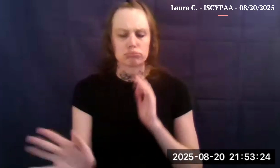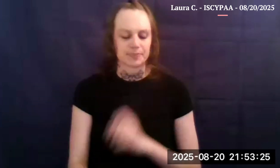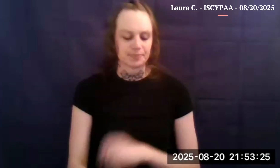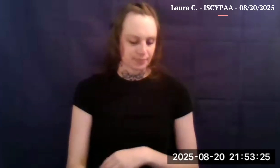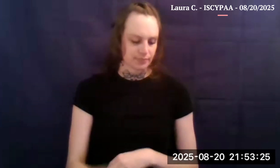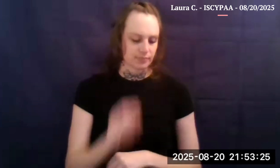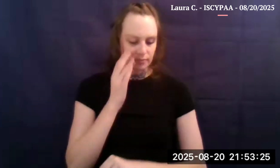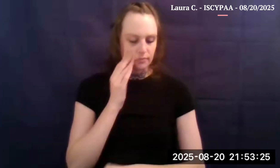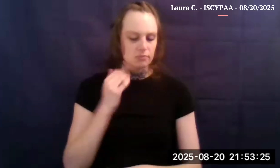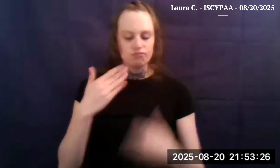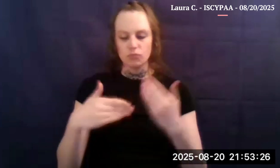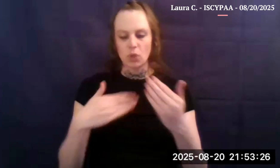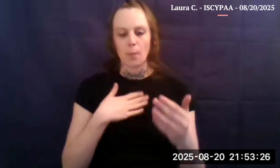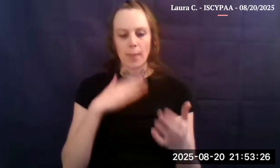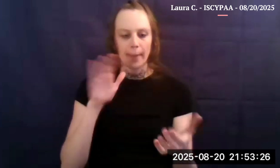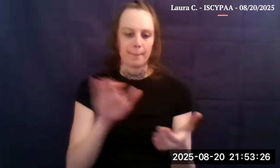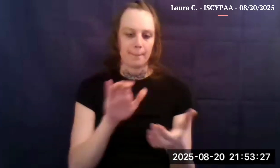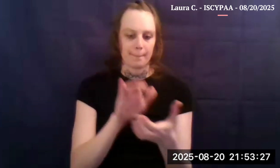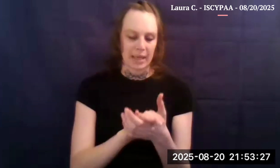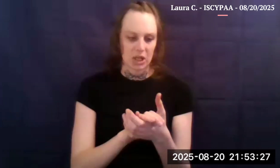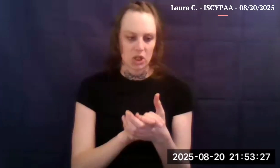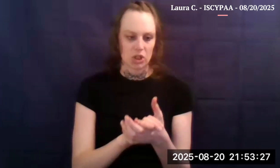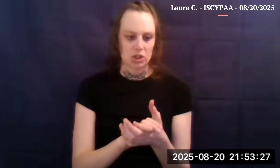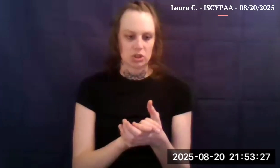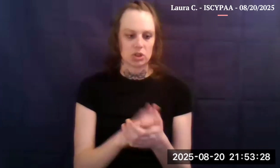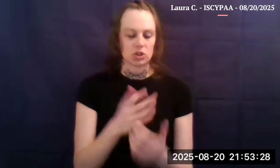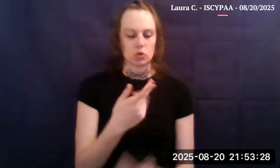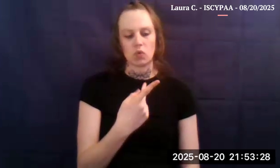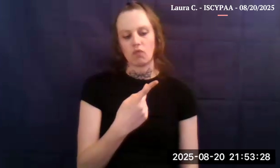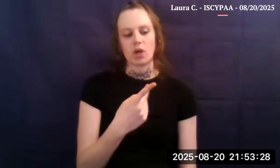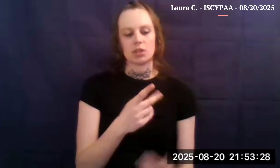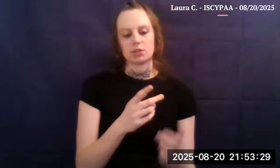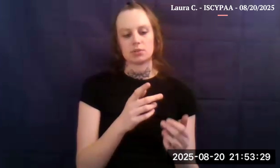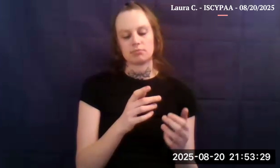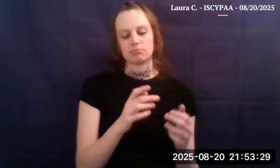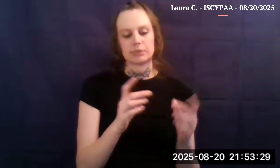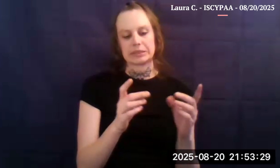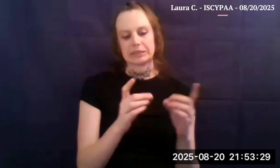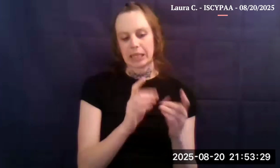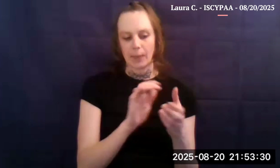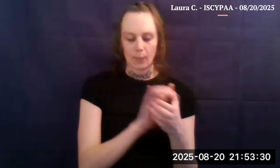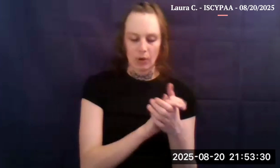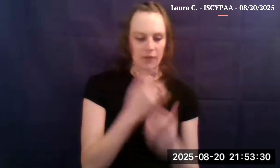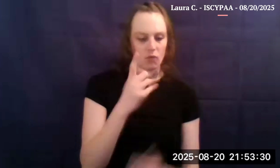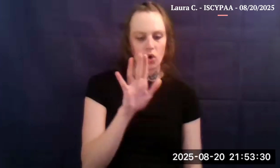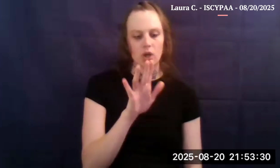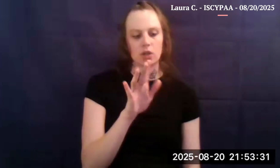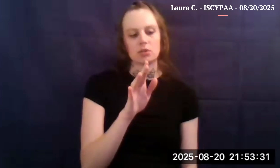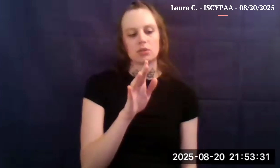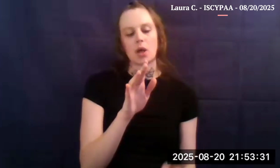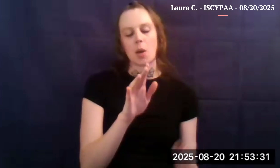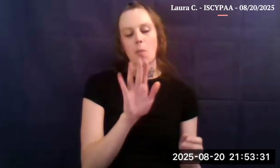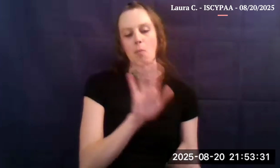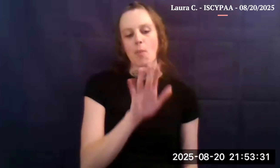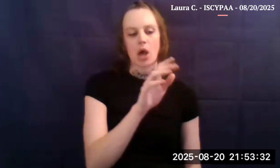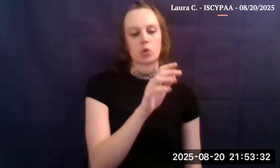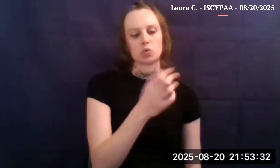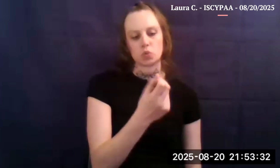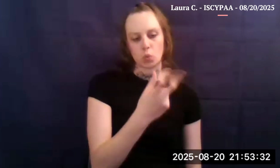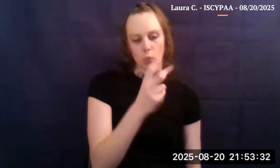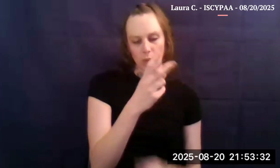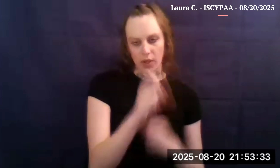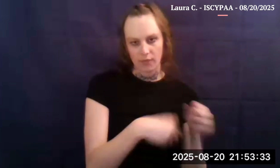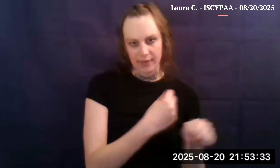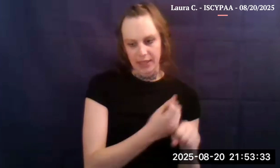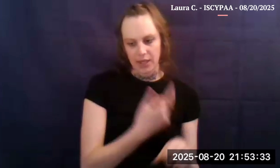And throughout my marriage, I was with him. We were together off and on for 12 years. I was a PTO treasurer. I did all the things,